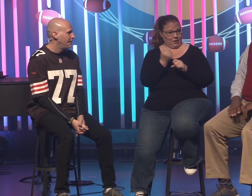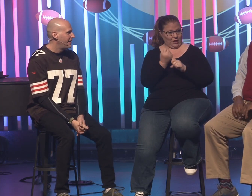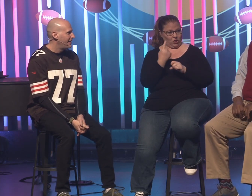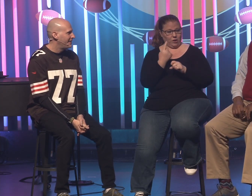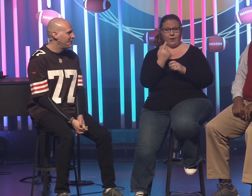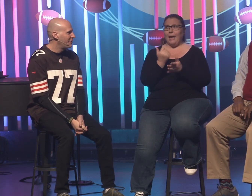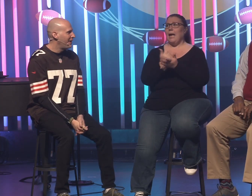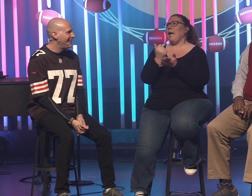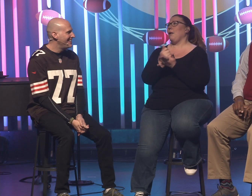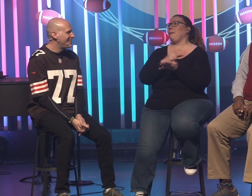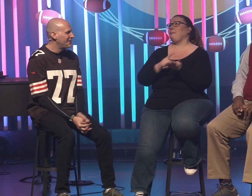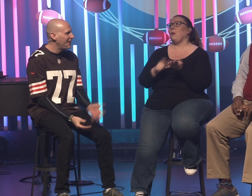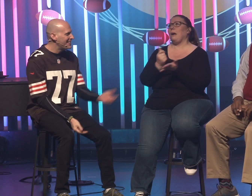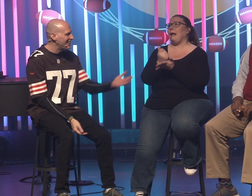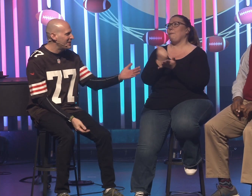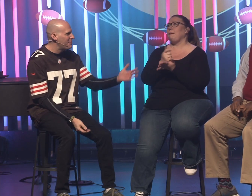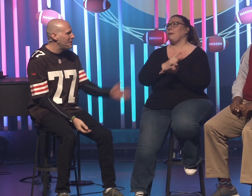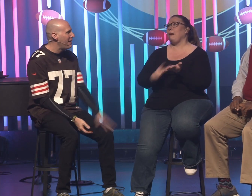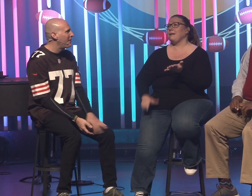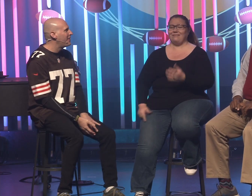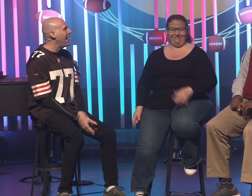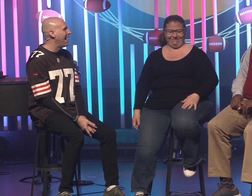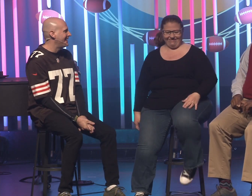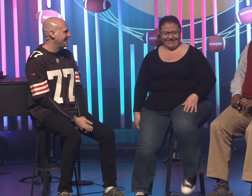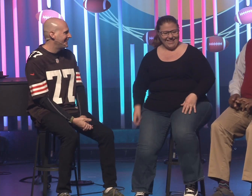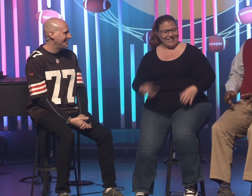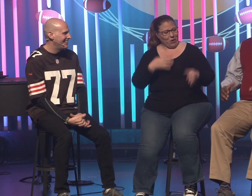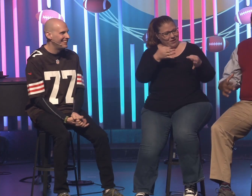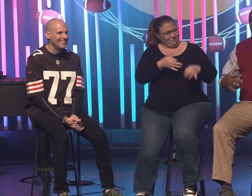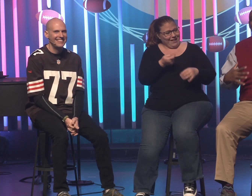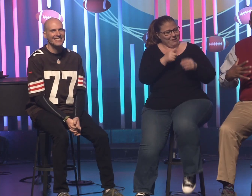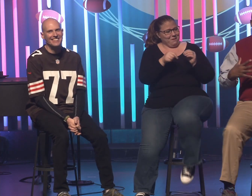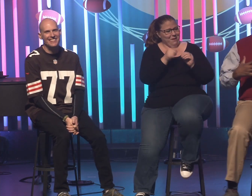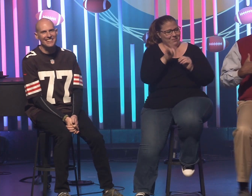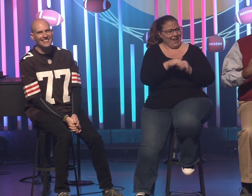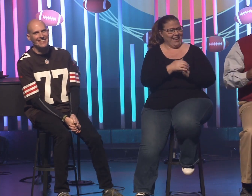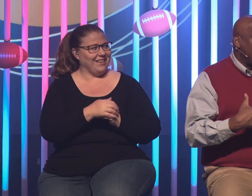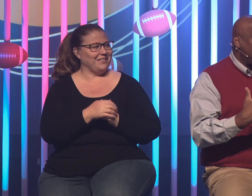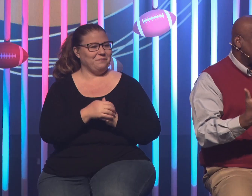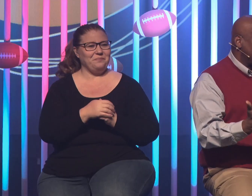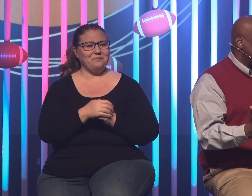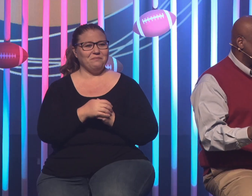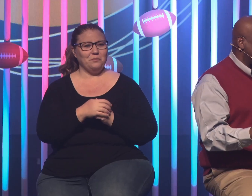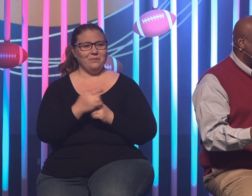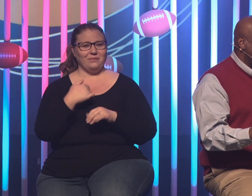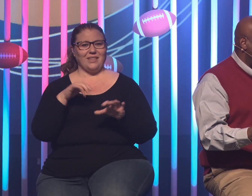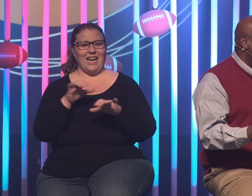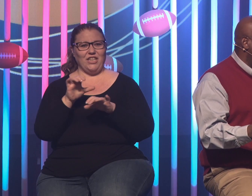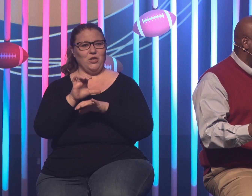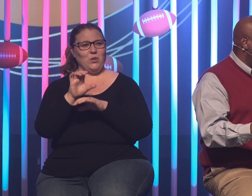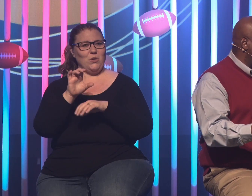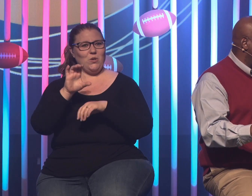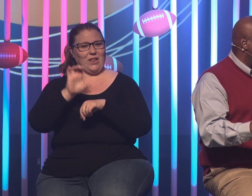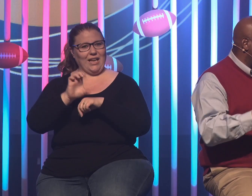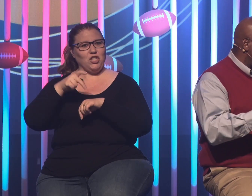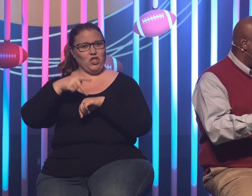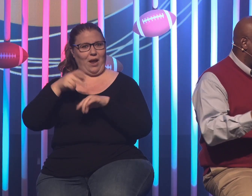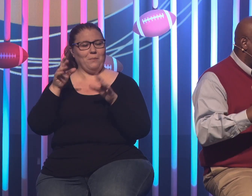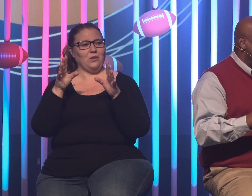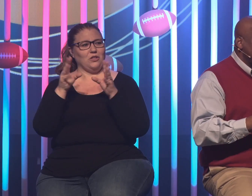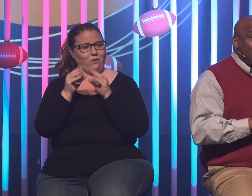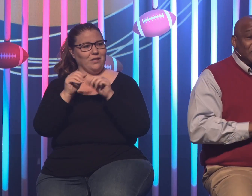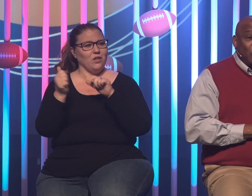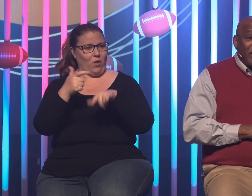Help them, Lord. Help them, Lord. So tell us a little bit about that. You know what? I do chapel services all the time. If a